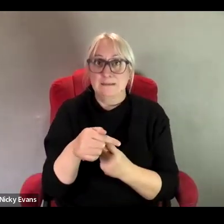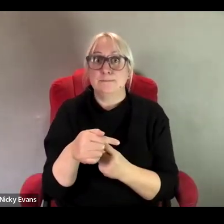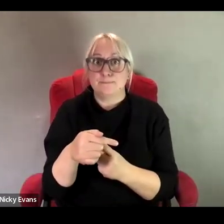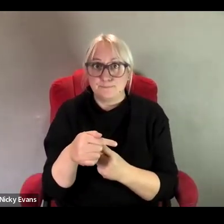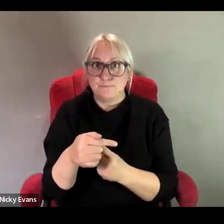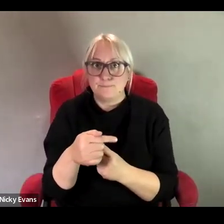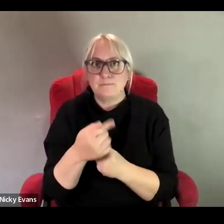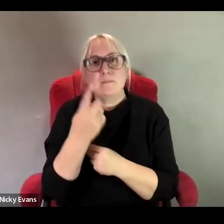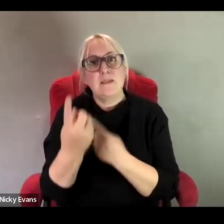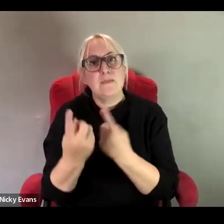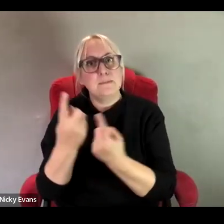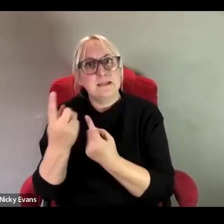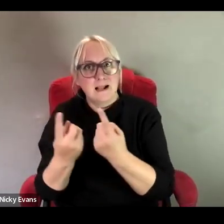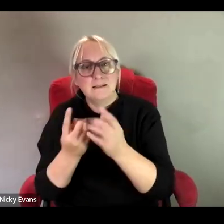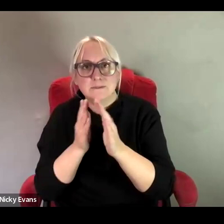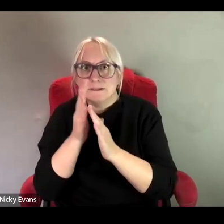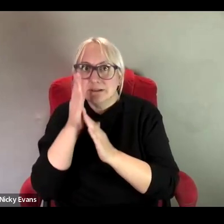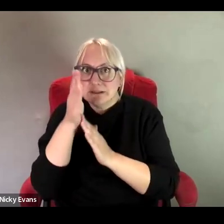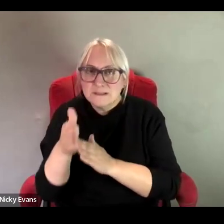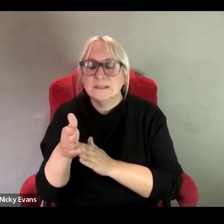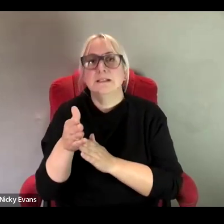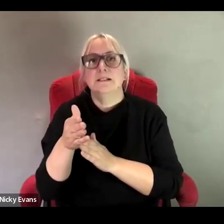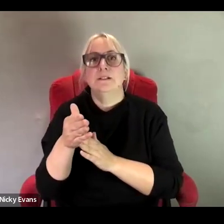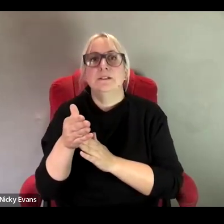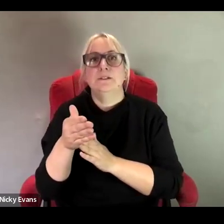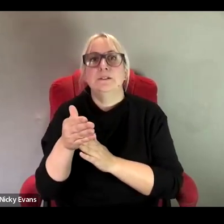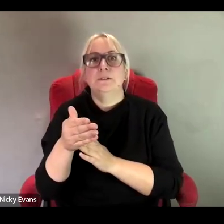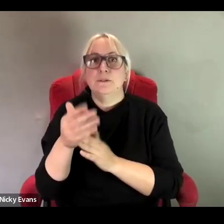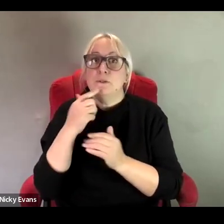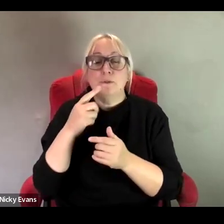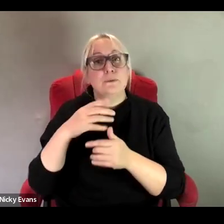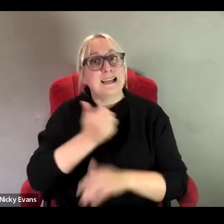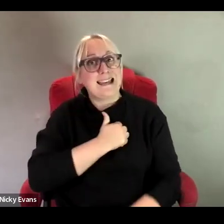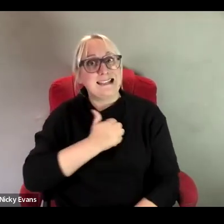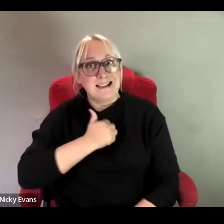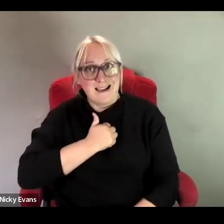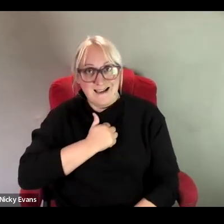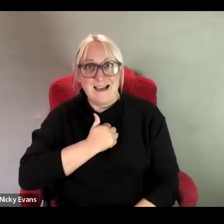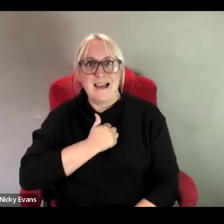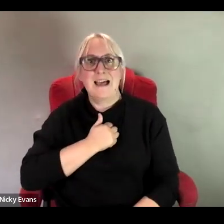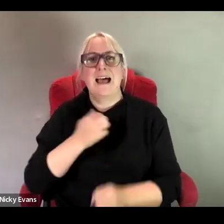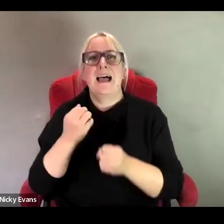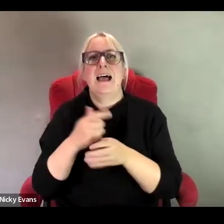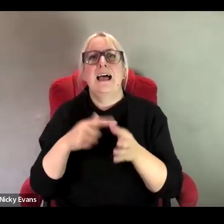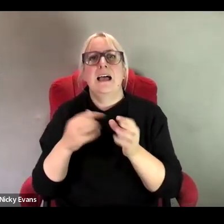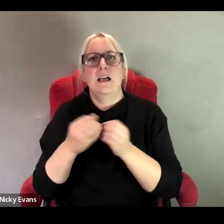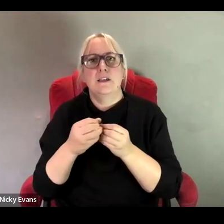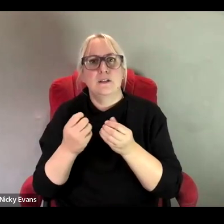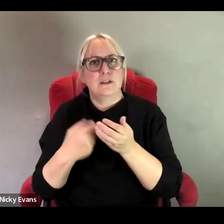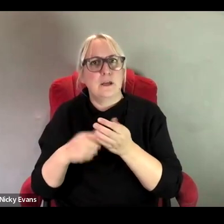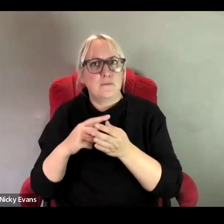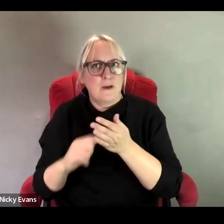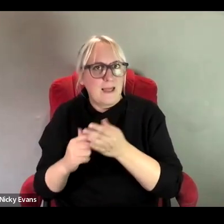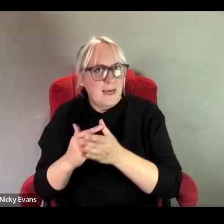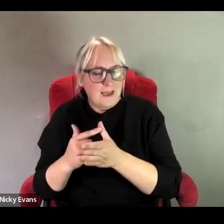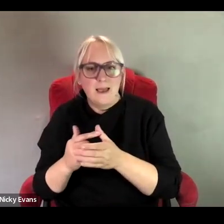in Canada, Gabrielle Peters in particular, who does a lot of work on, sorry, my cat's trying